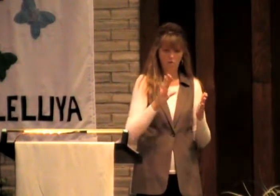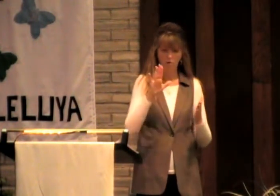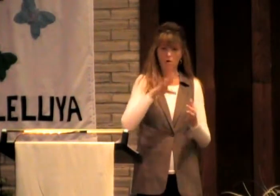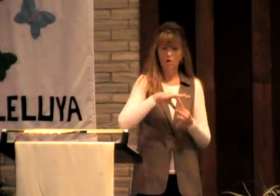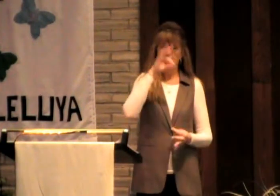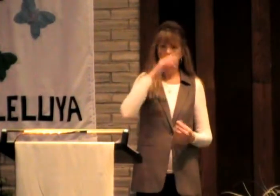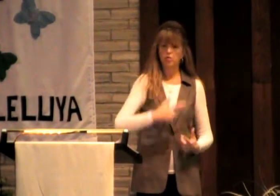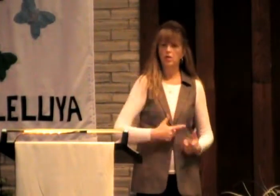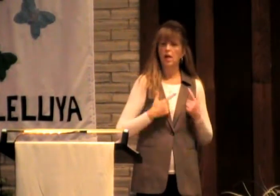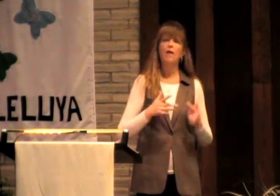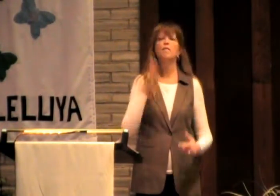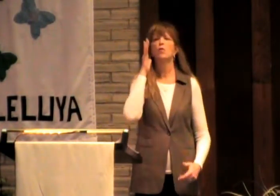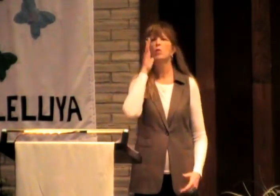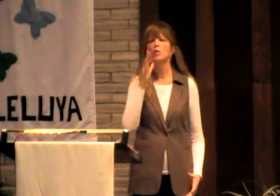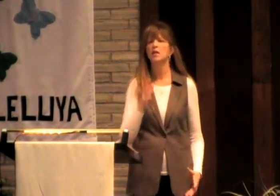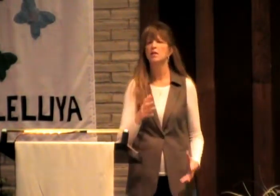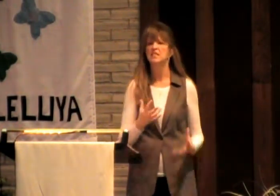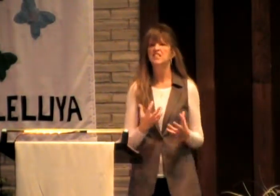The human,